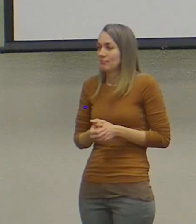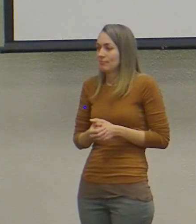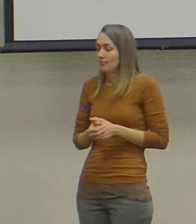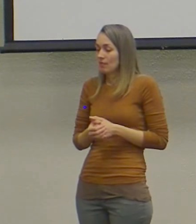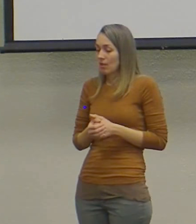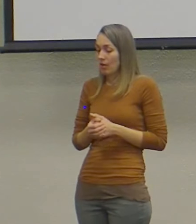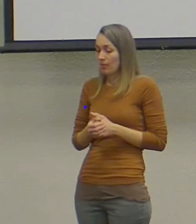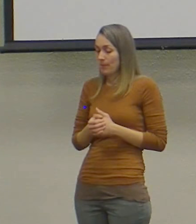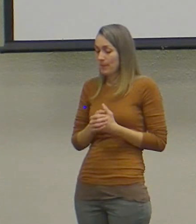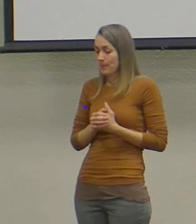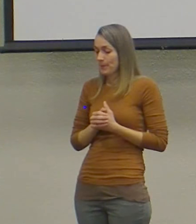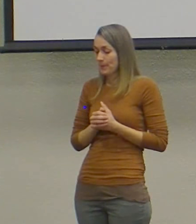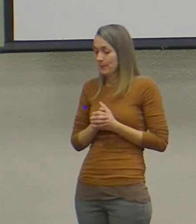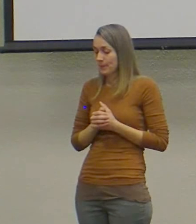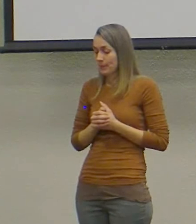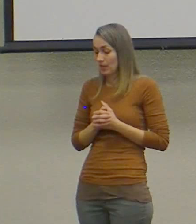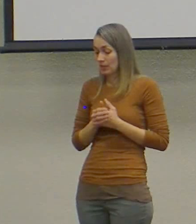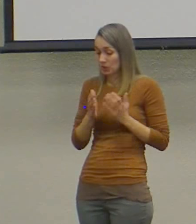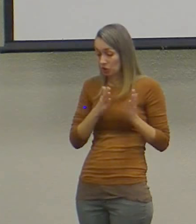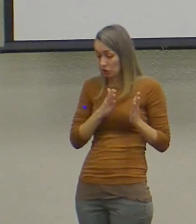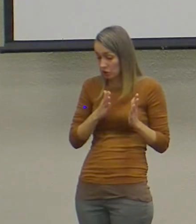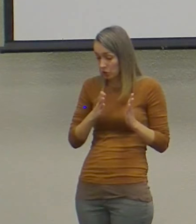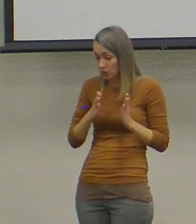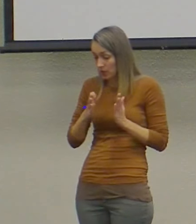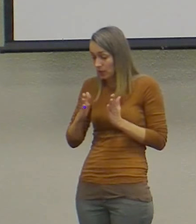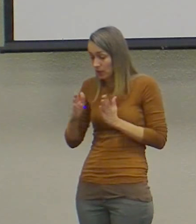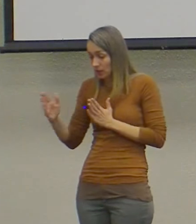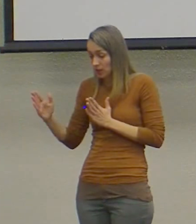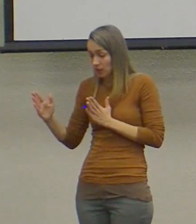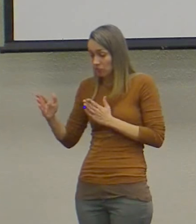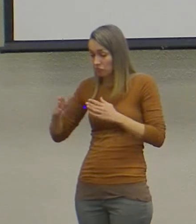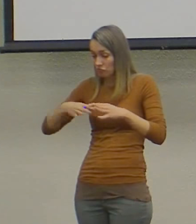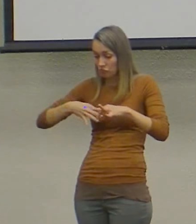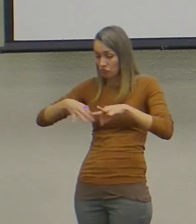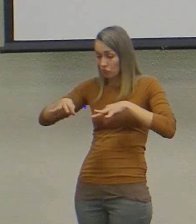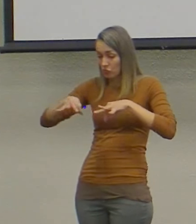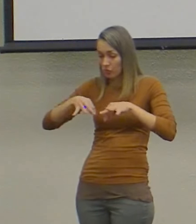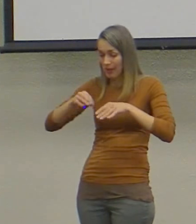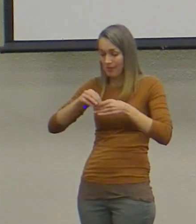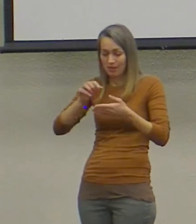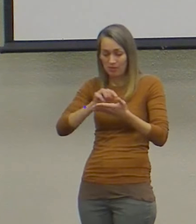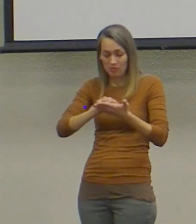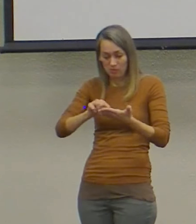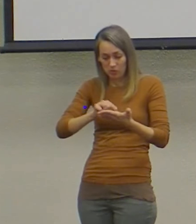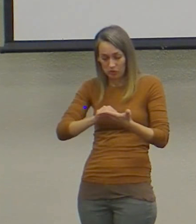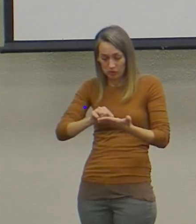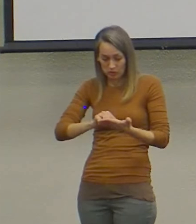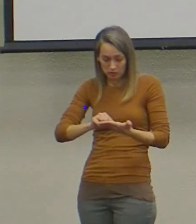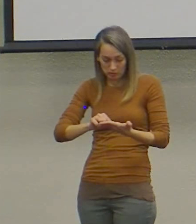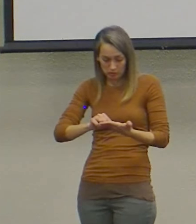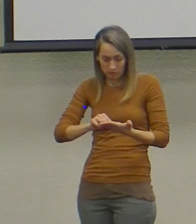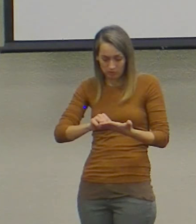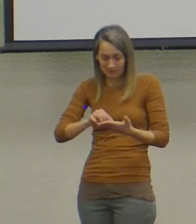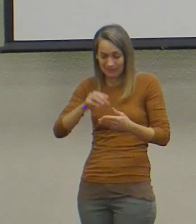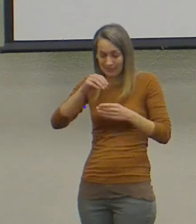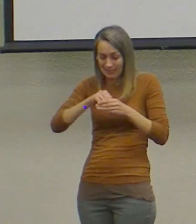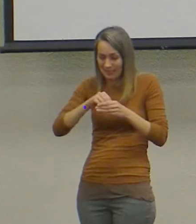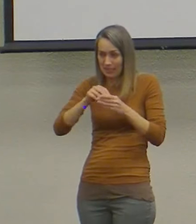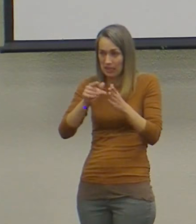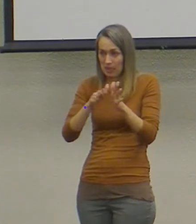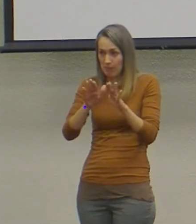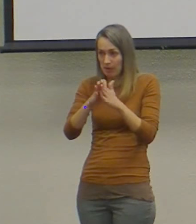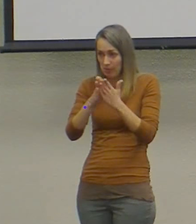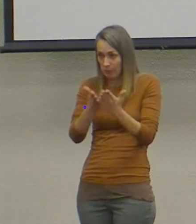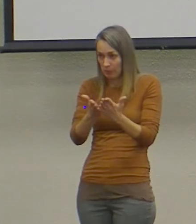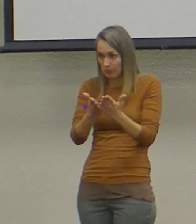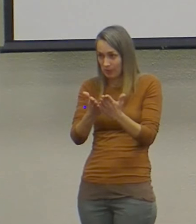And just because this strategy is described in the text here, in the Bible, doesn't mean